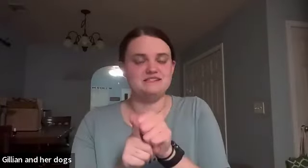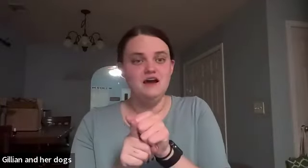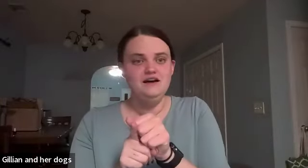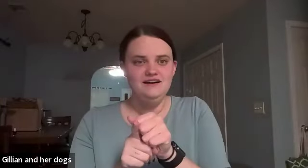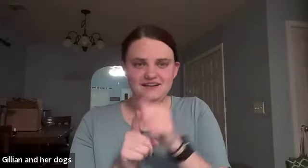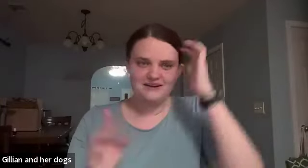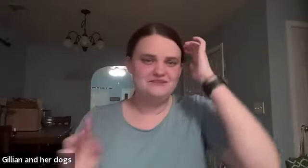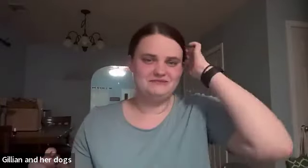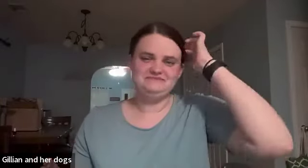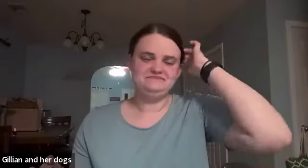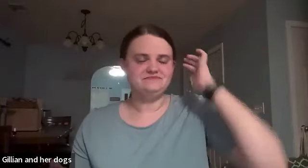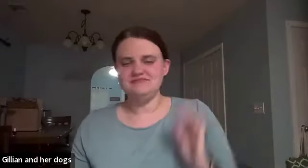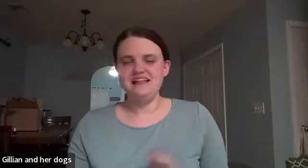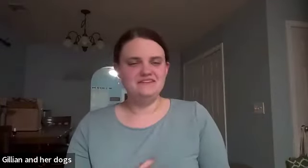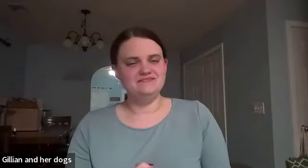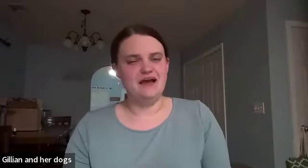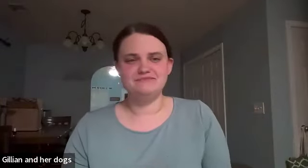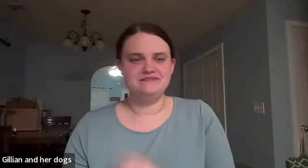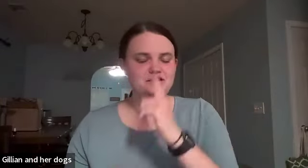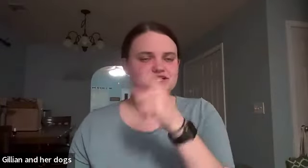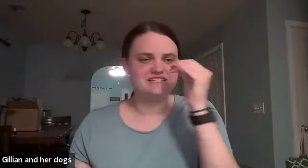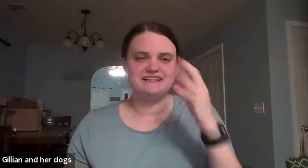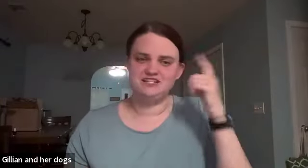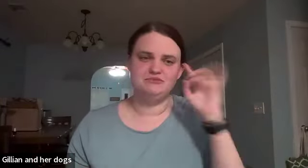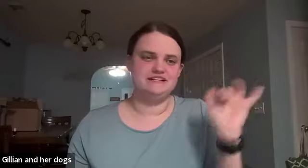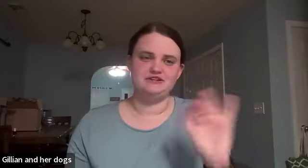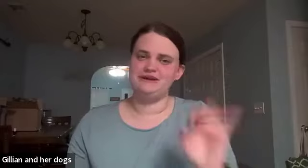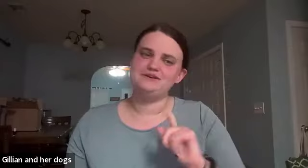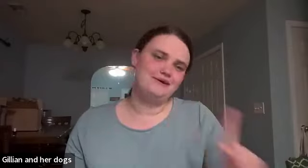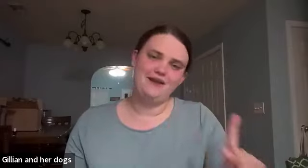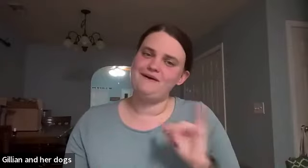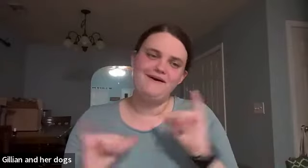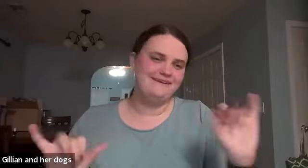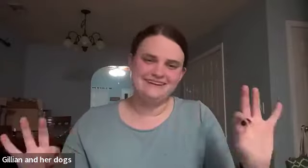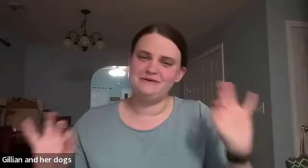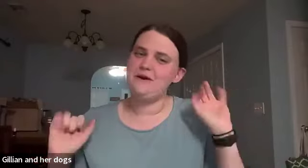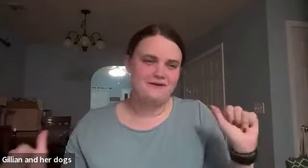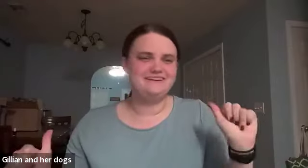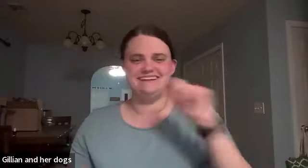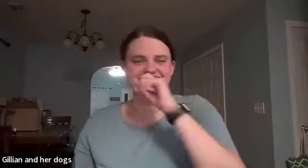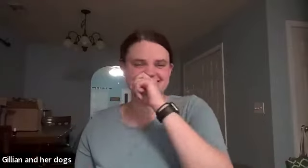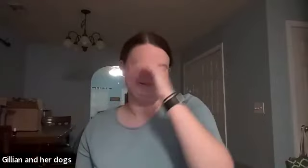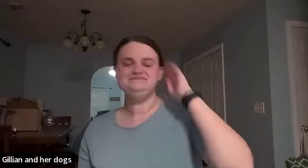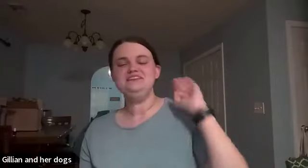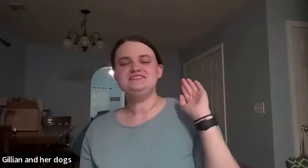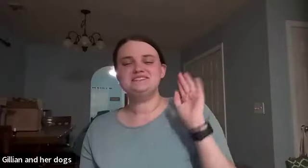I was like, oh no. You know what? She's got teacher brain too. It's okay. We're all good. We're all good.